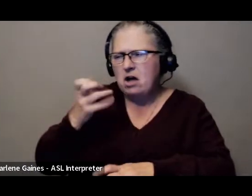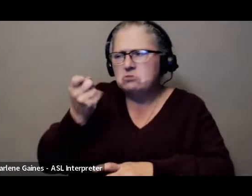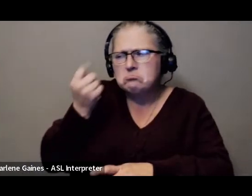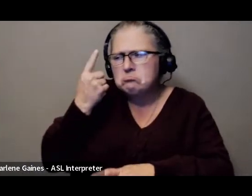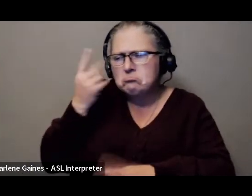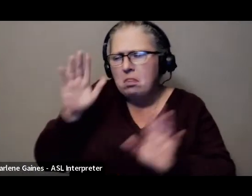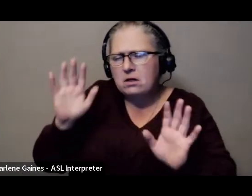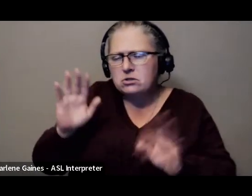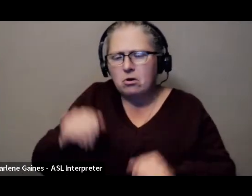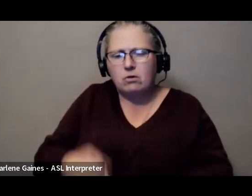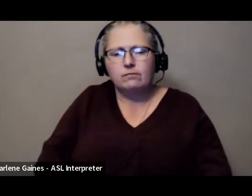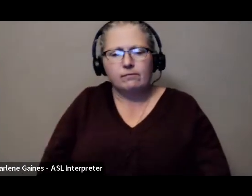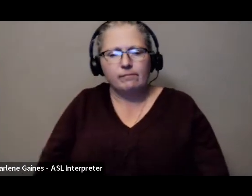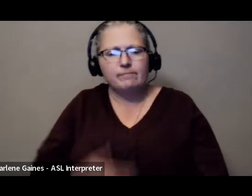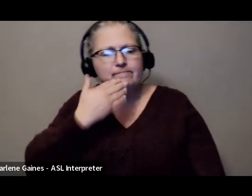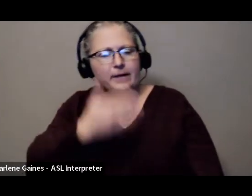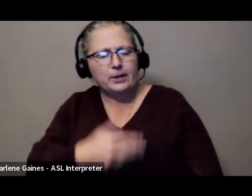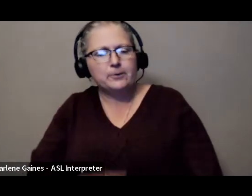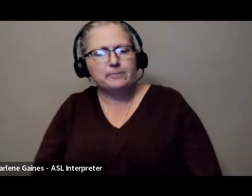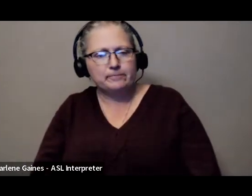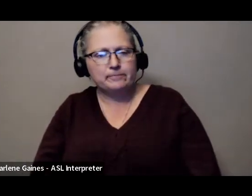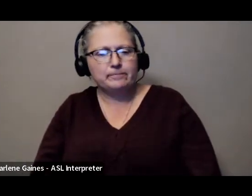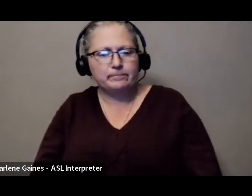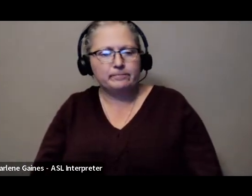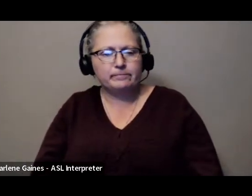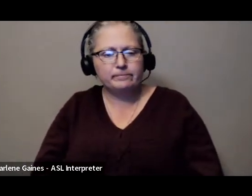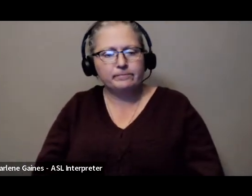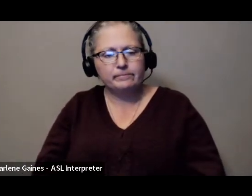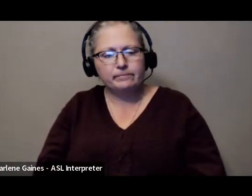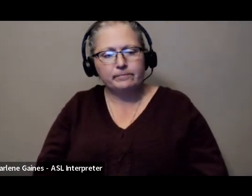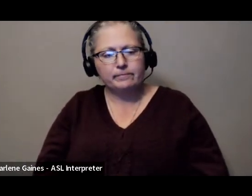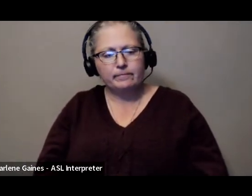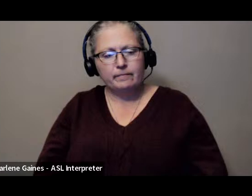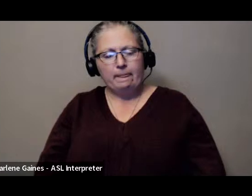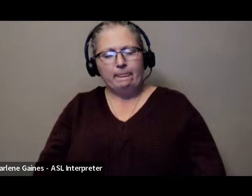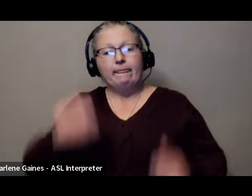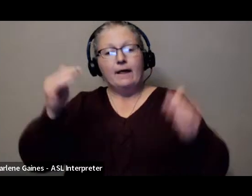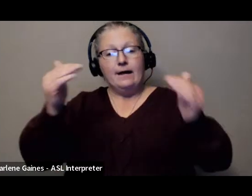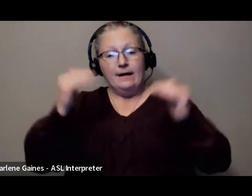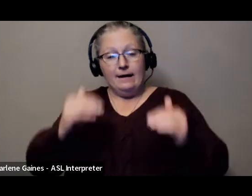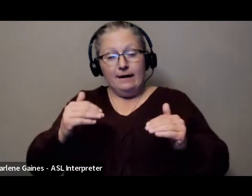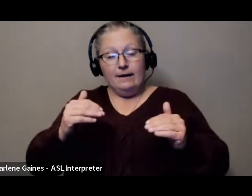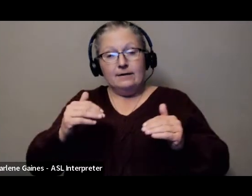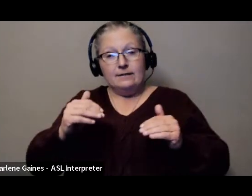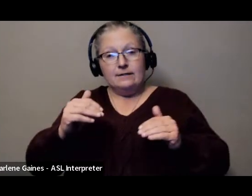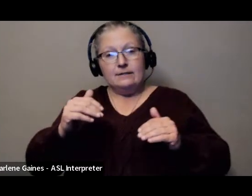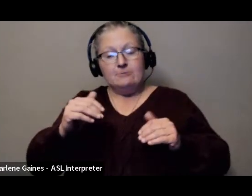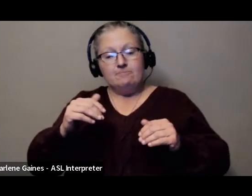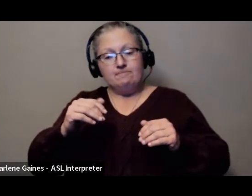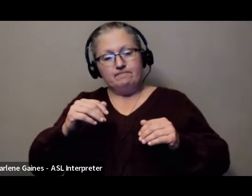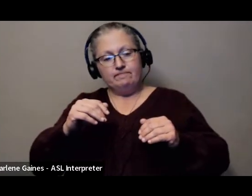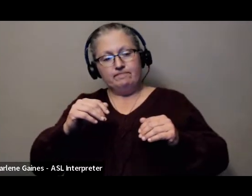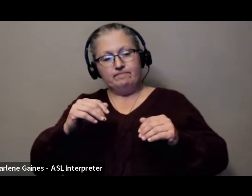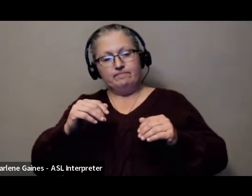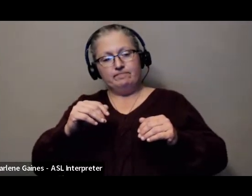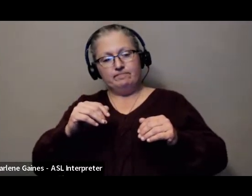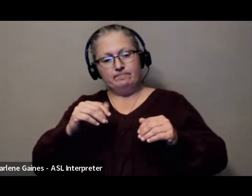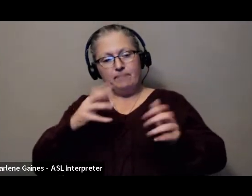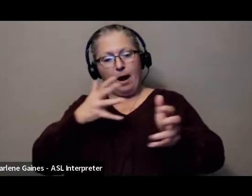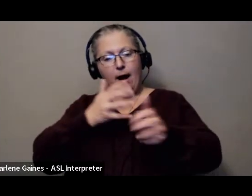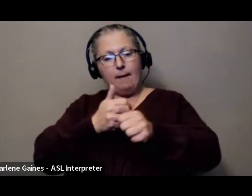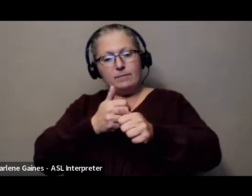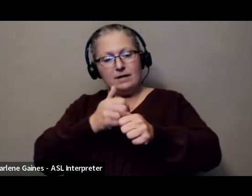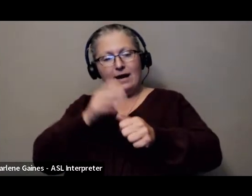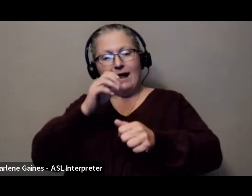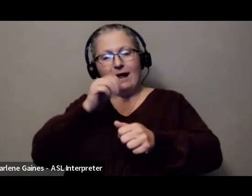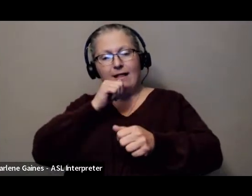to understand. Thank you. So, okay. Next item. The next items are the updated classified